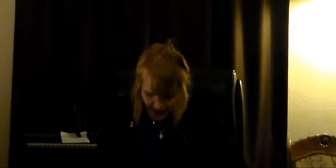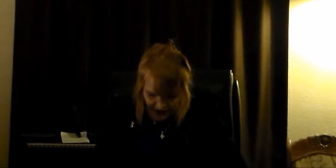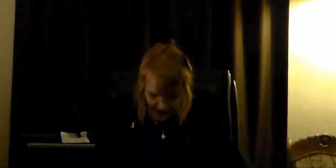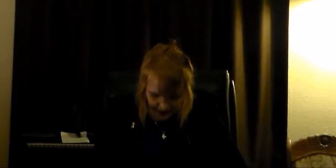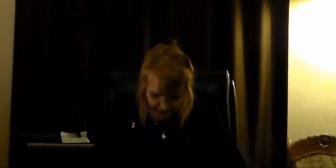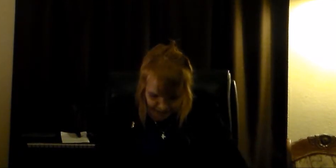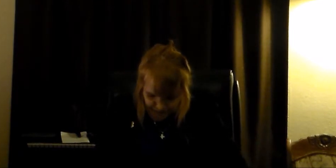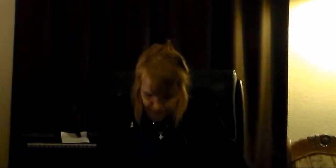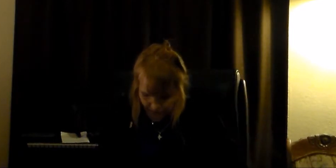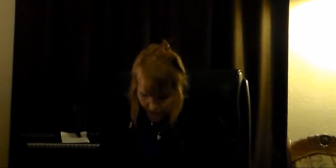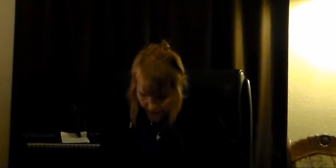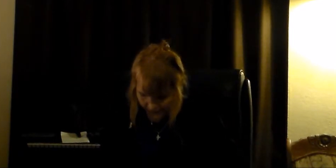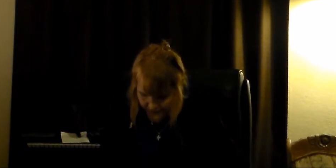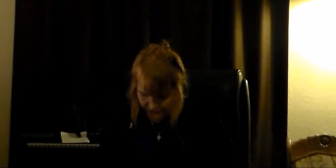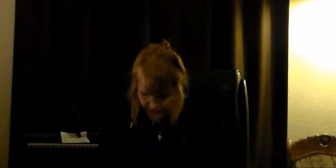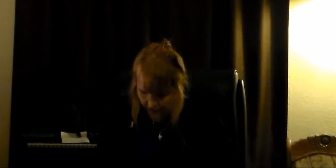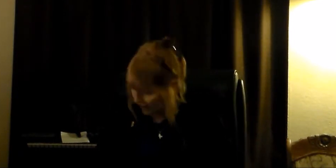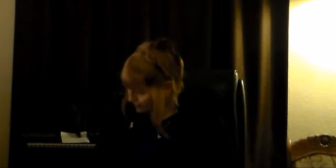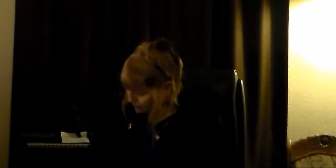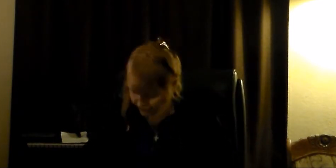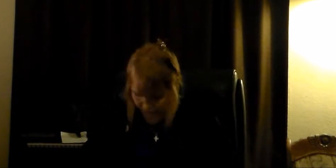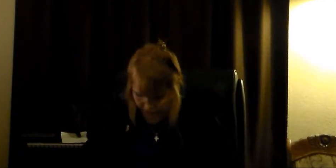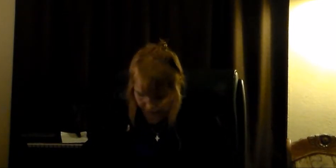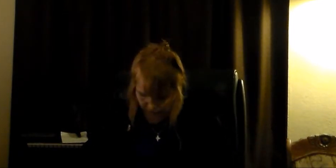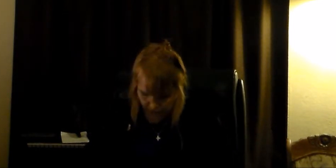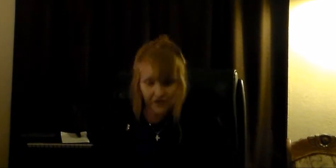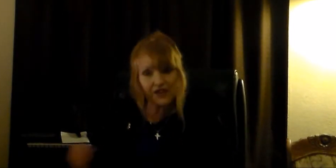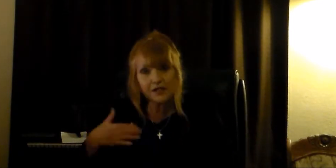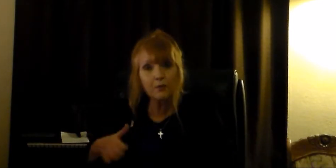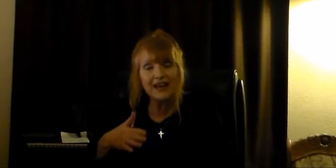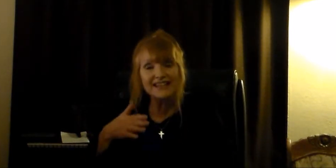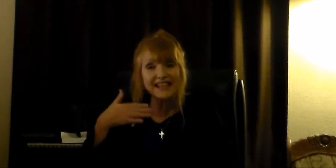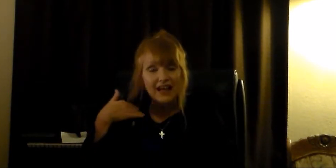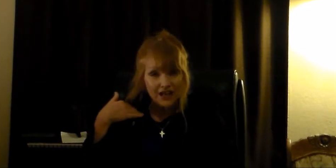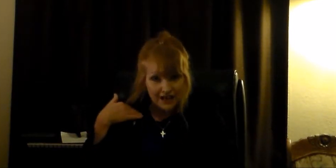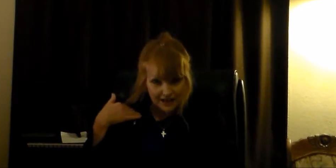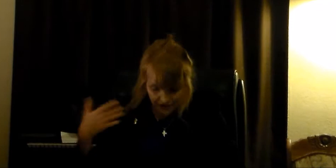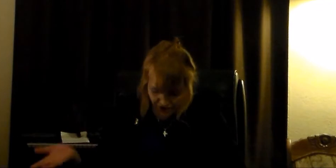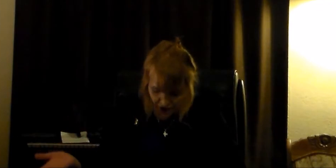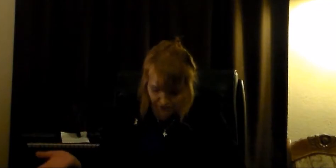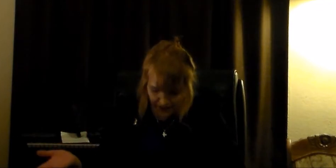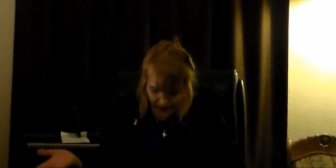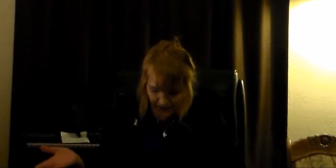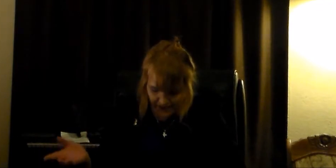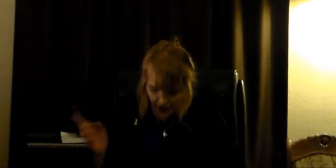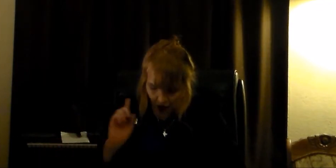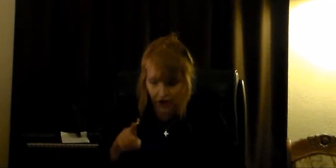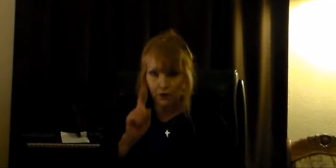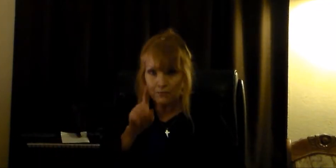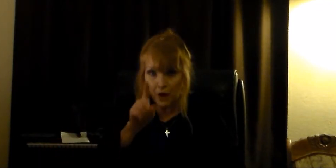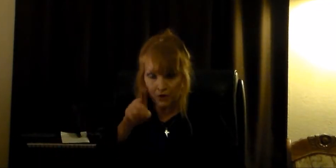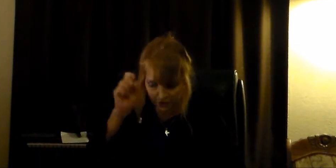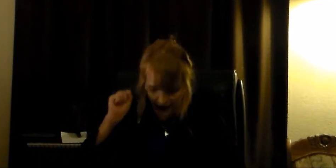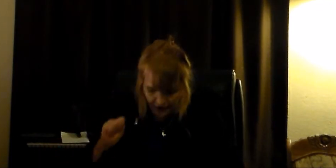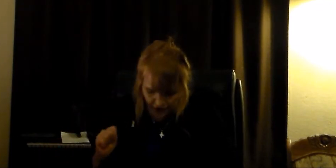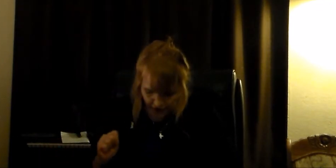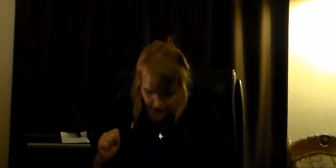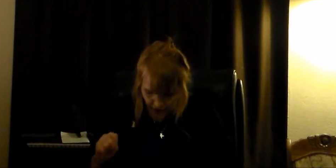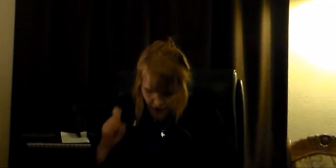Okay, now. The time came for the baby to be born. This week's sermon is, are you a broken record?